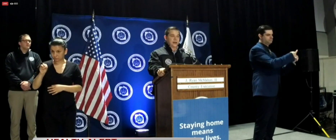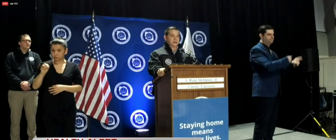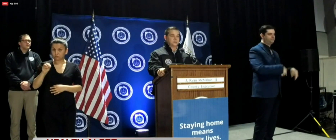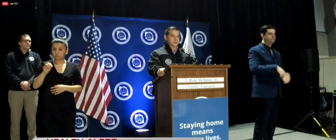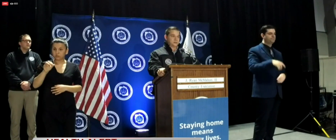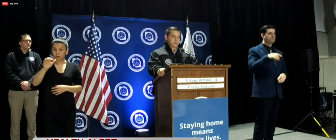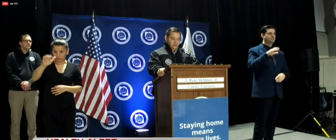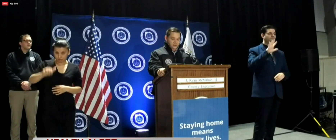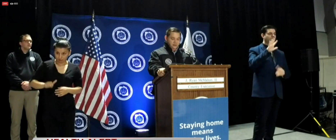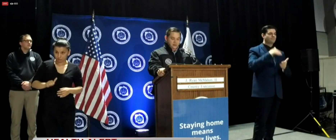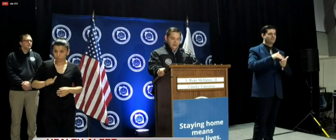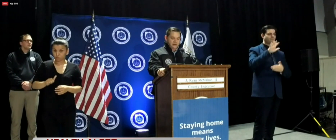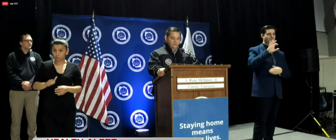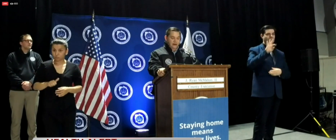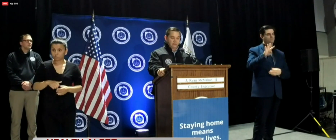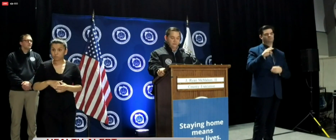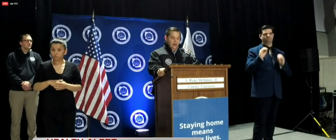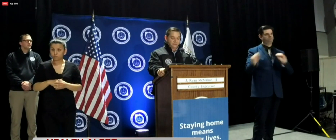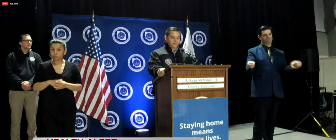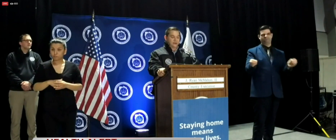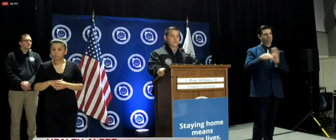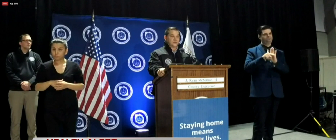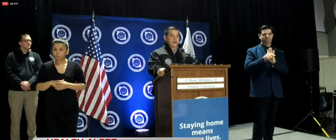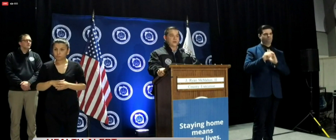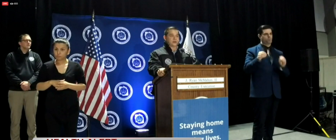5,594 negatives. Again,